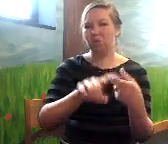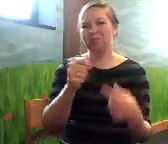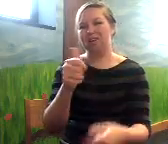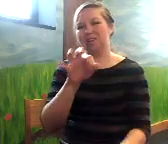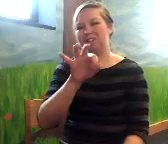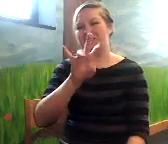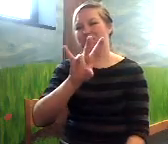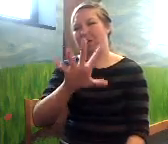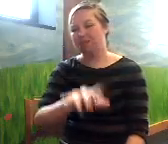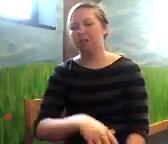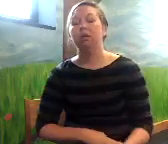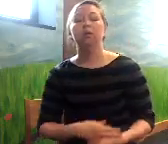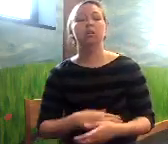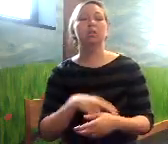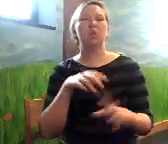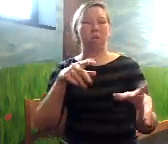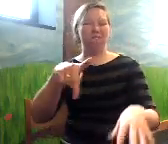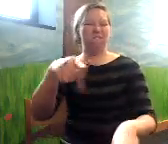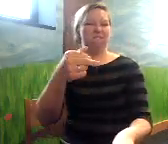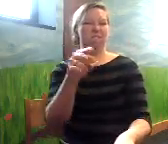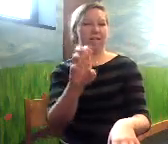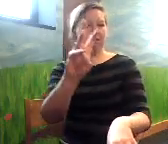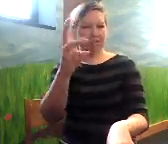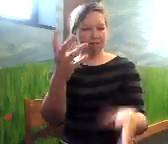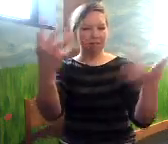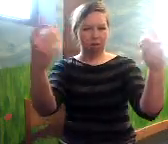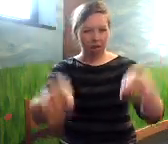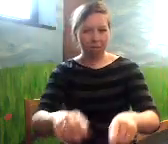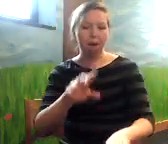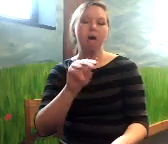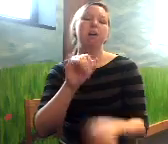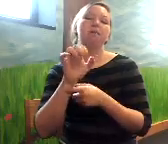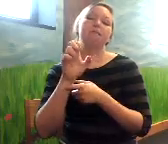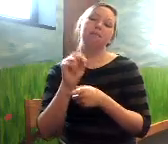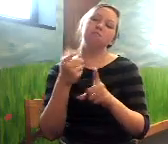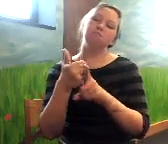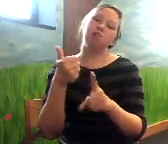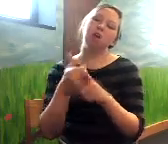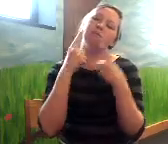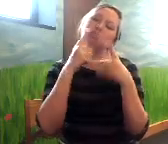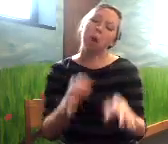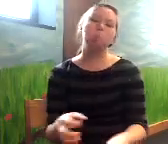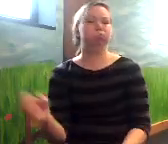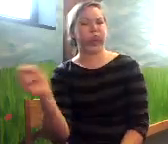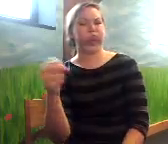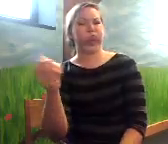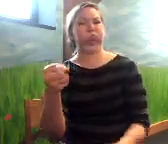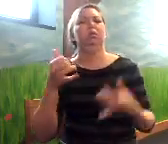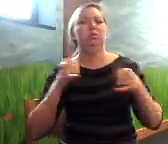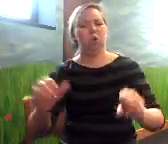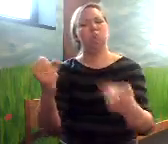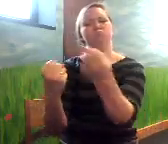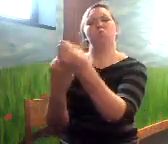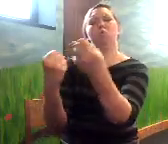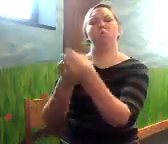to fight in Vietnam, but we want to put more of the burden on the Vietnamese people themselves, the Vietnamese soldiers, the